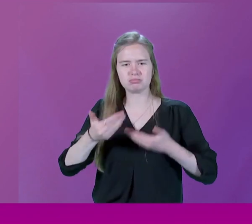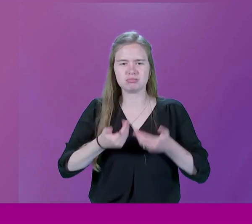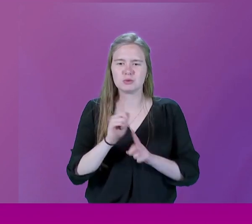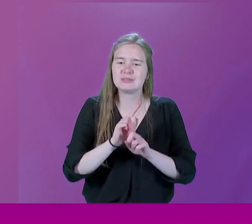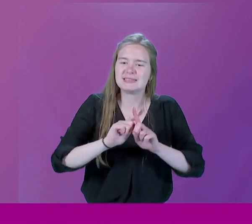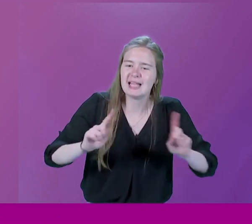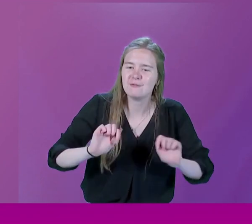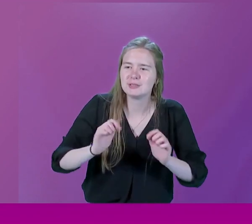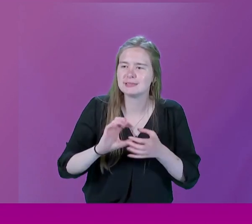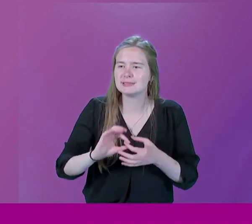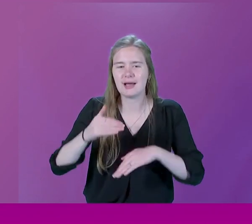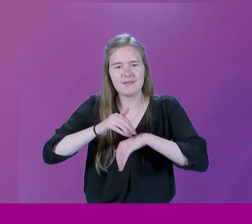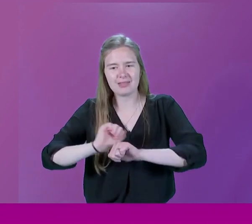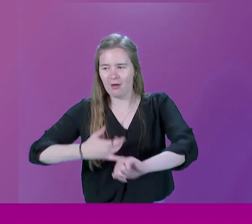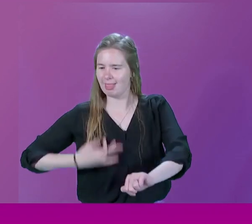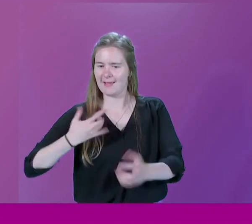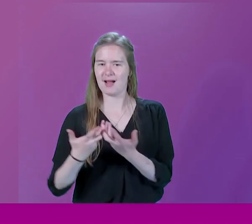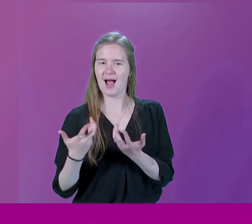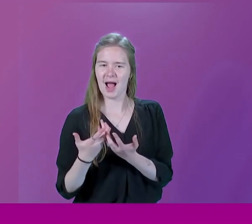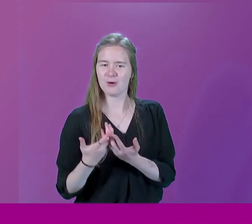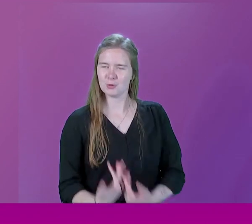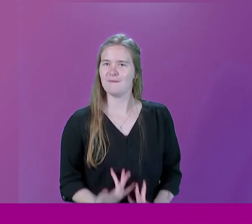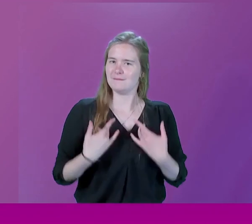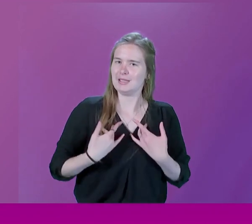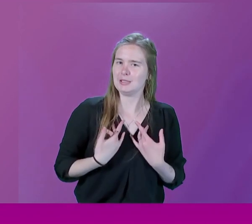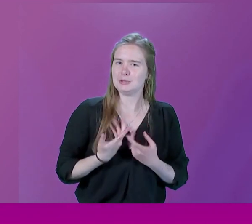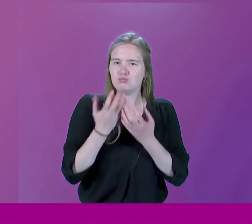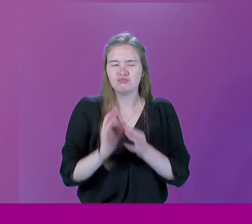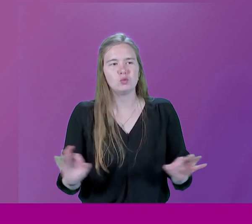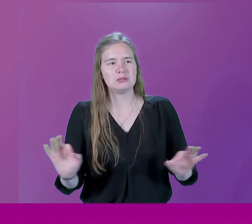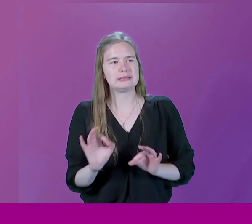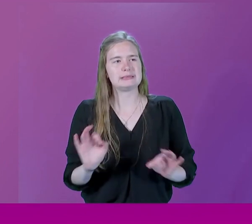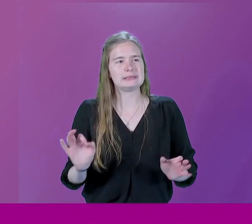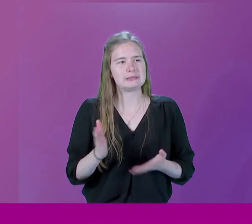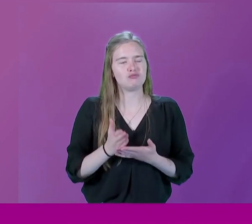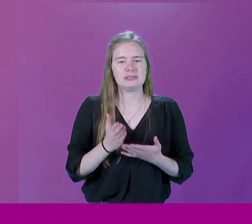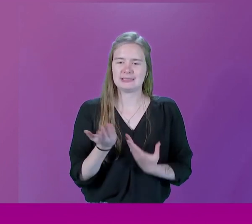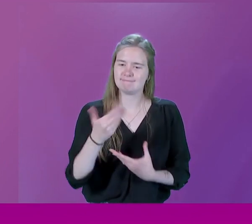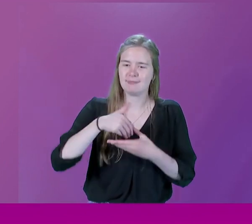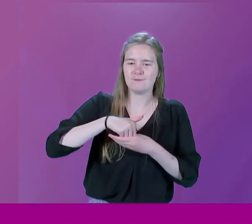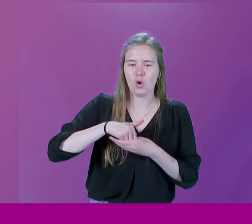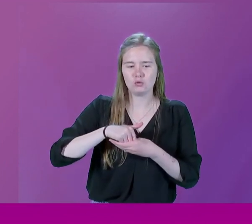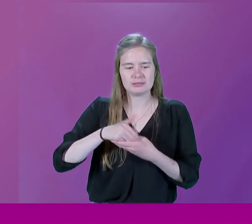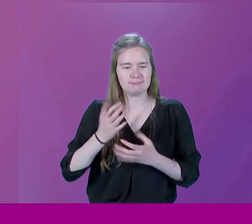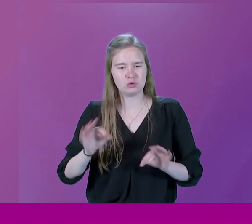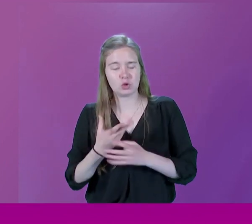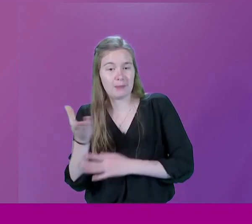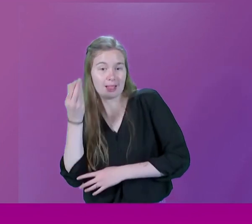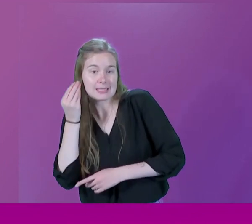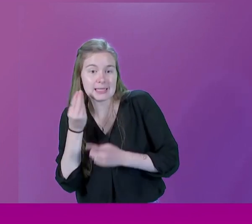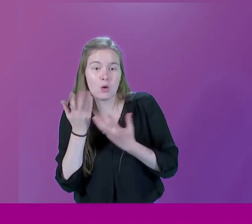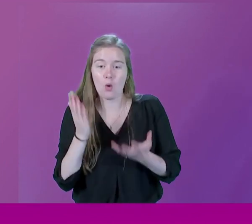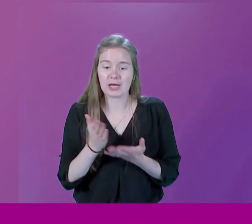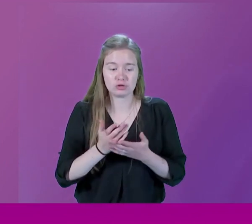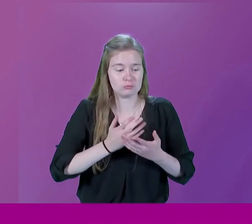it make in their lives? So I really feel that music, in a way, participating in music, whether it's a listener, whether